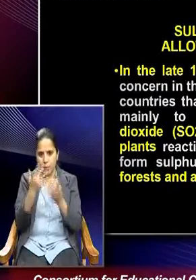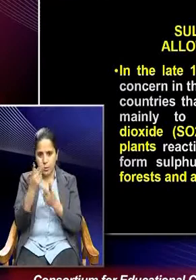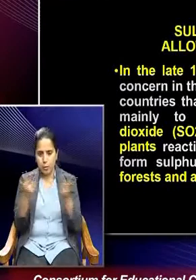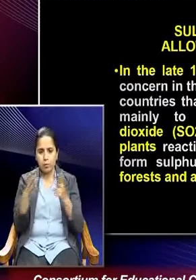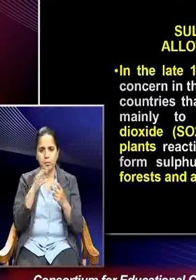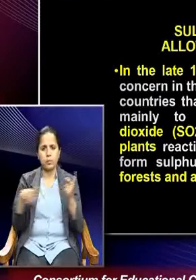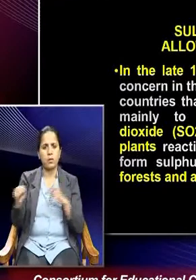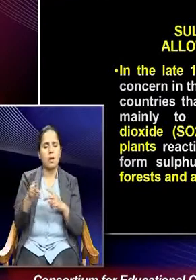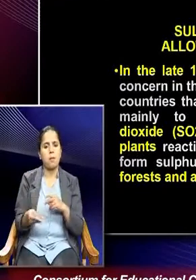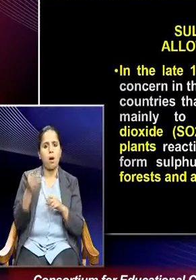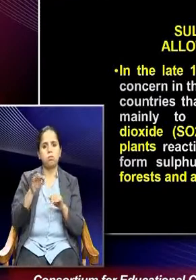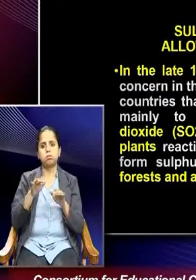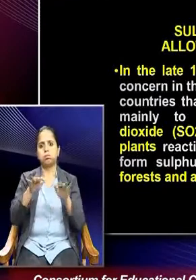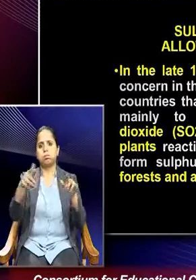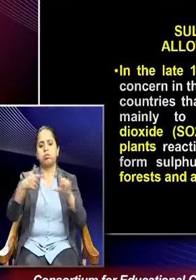the atmosphere